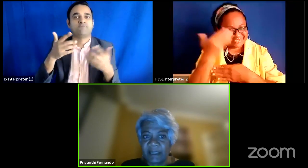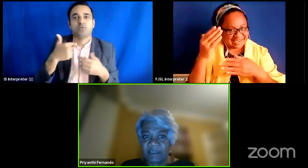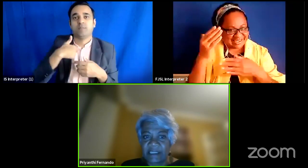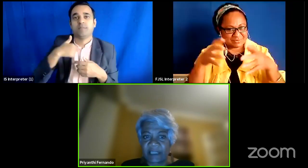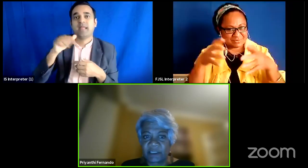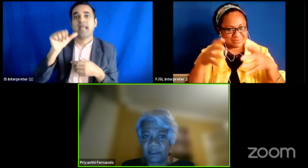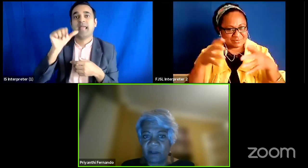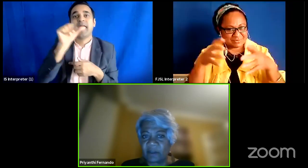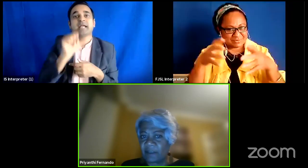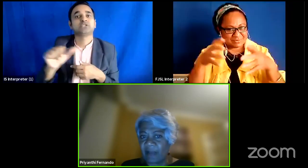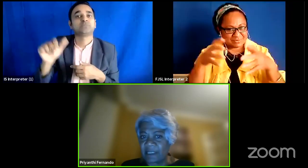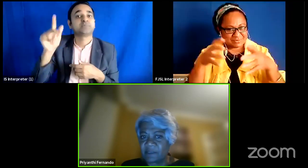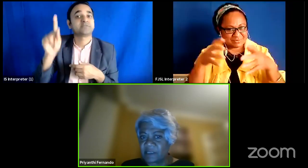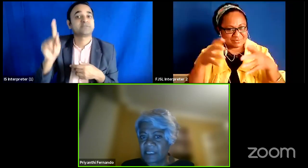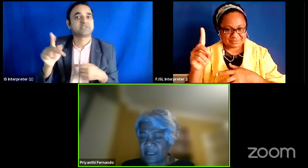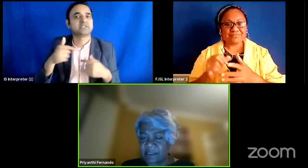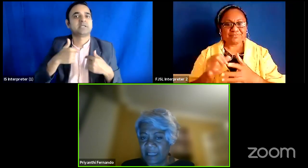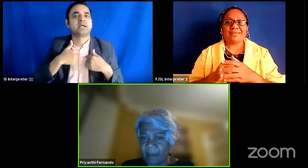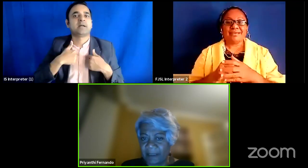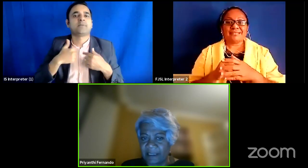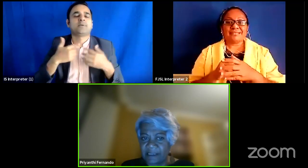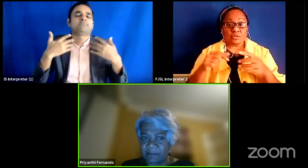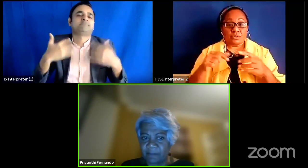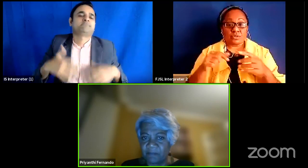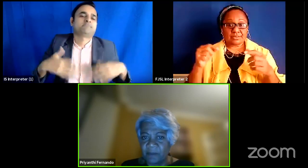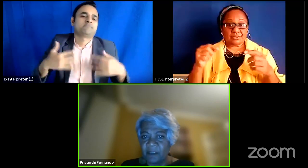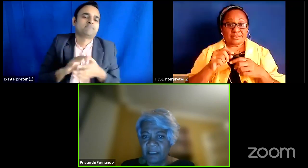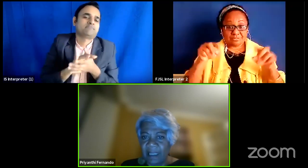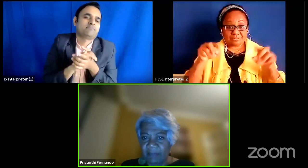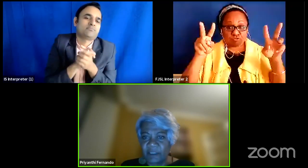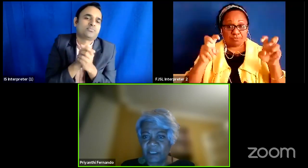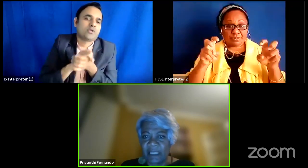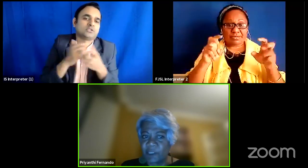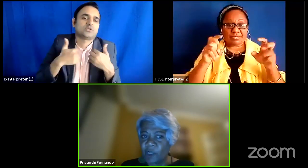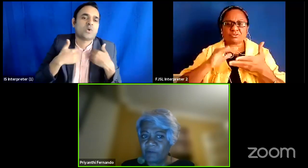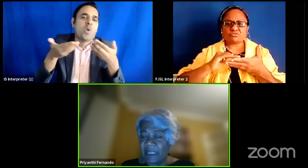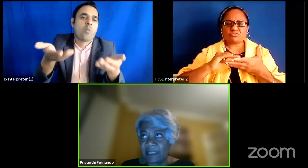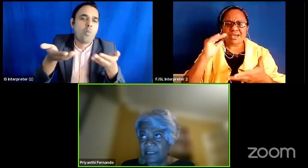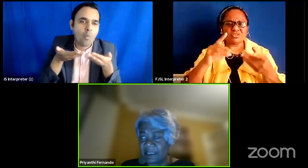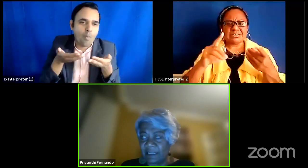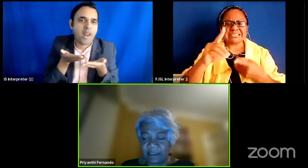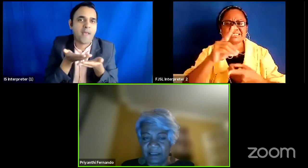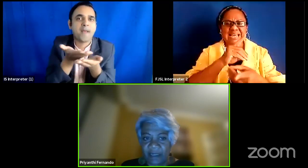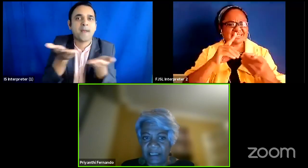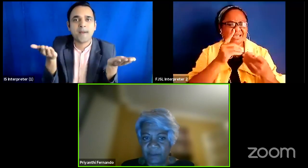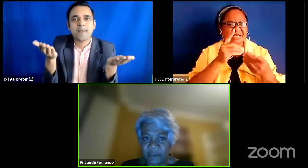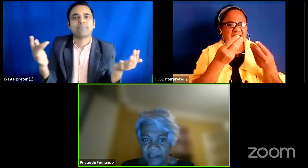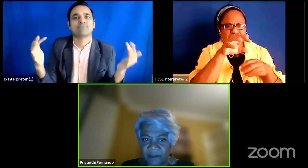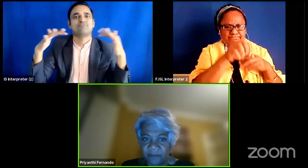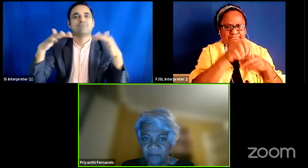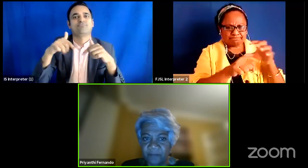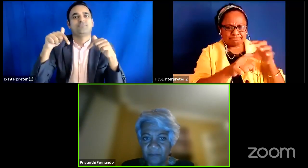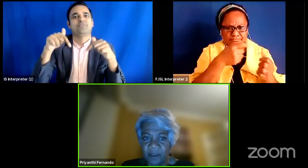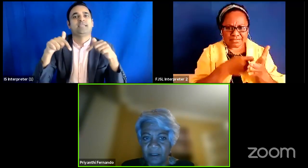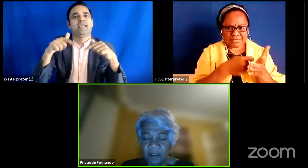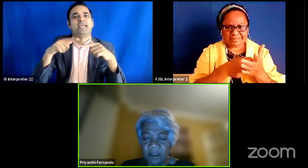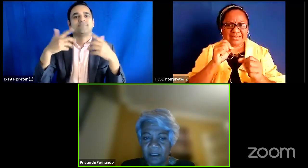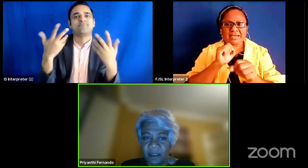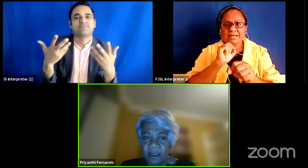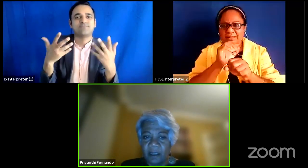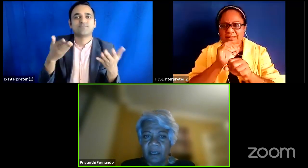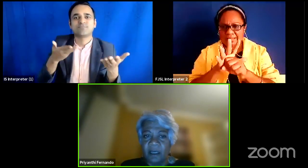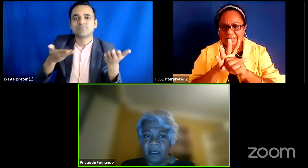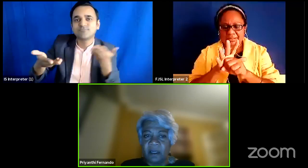this plenary session on the rise of disaster capitalism, climate change, COVID-19, and the Green New Deal.